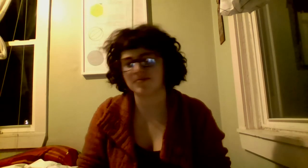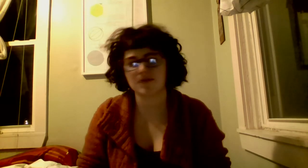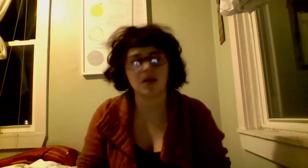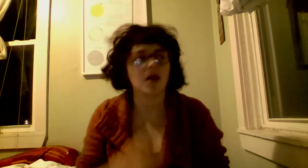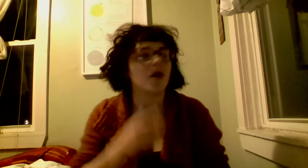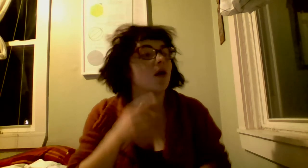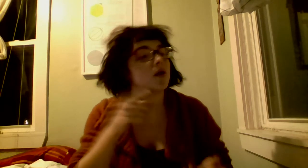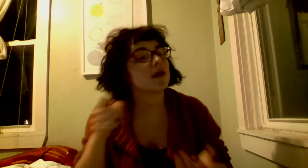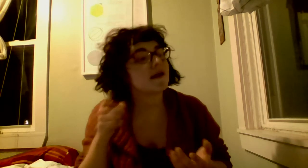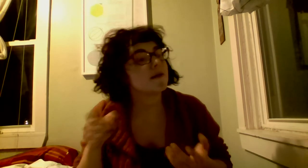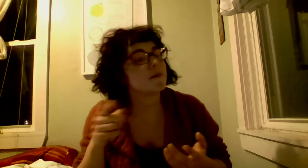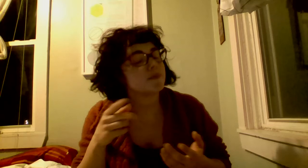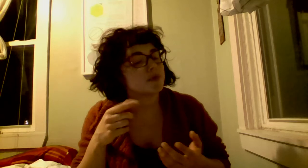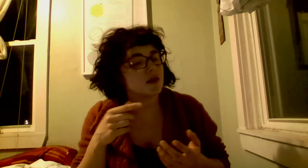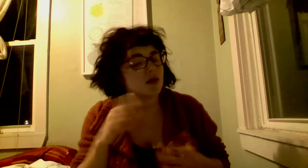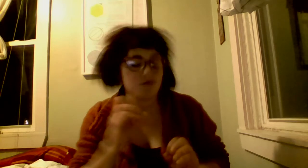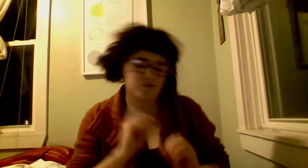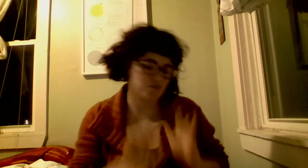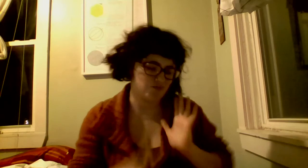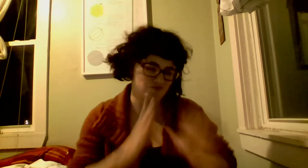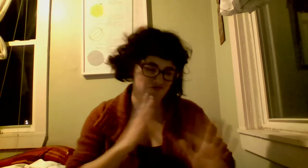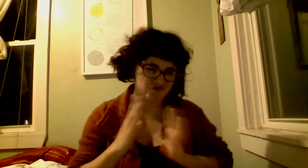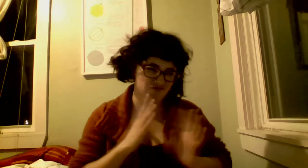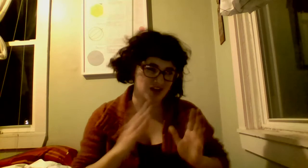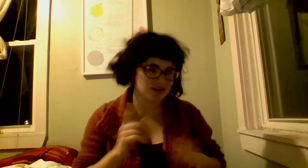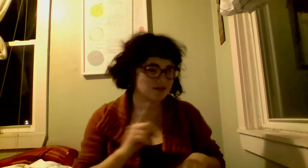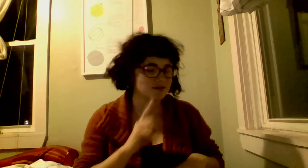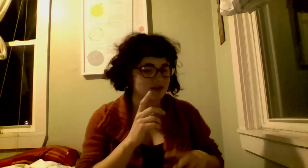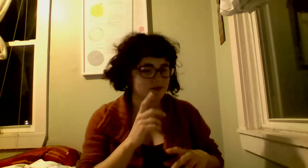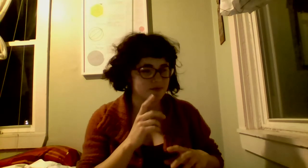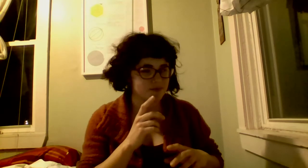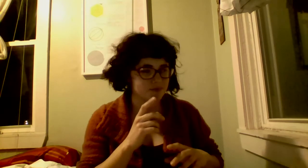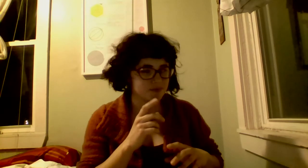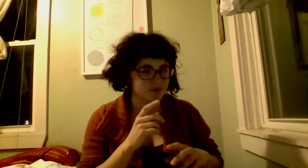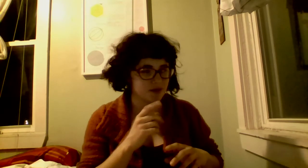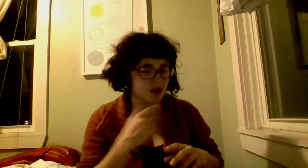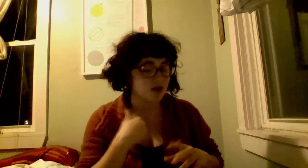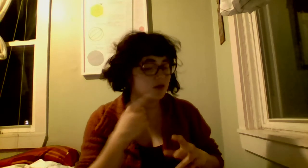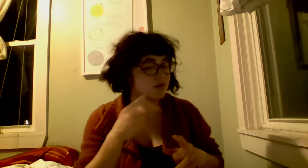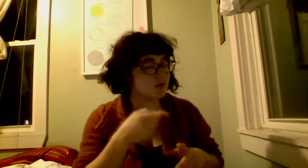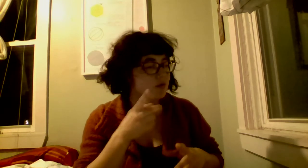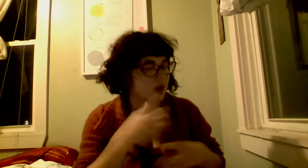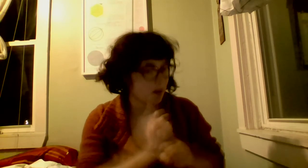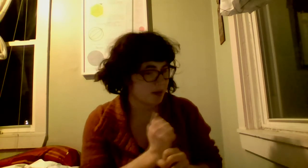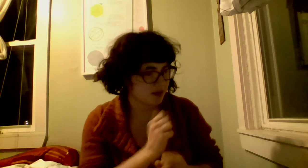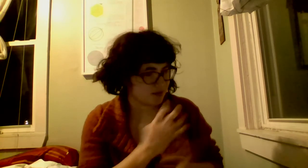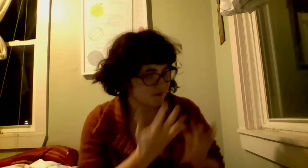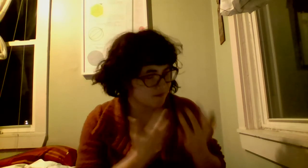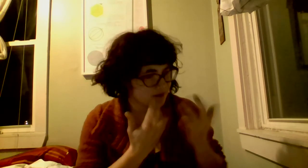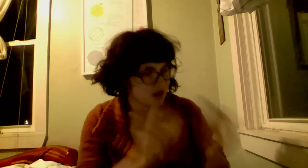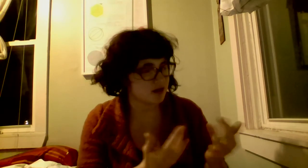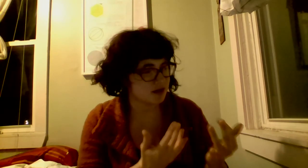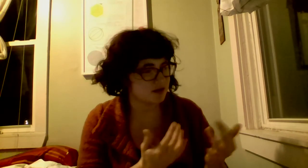and I will go and get water in the bucket?" "Well, suit yourself," said the Ashland. And so that's what they did.